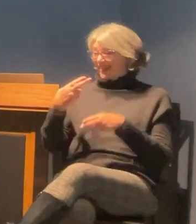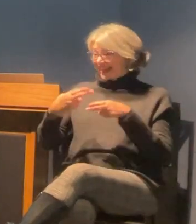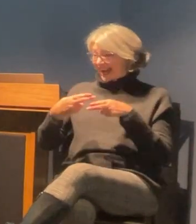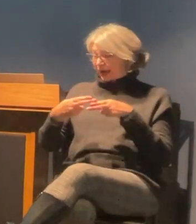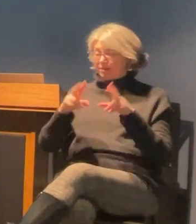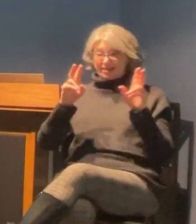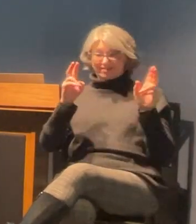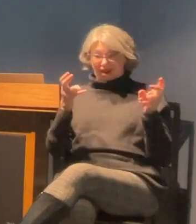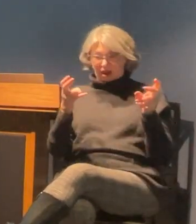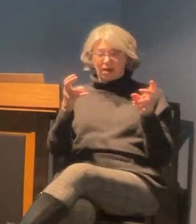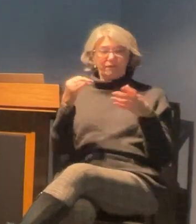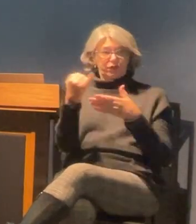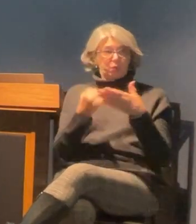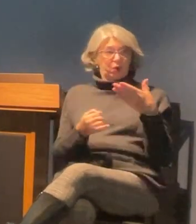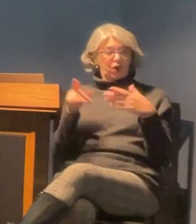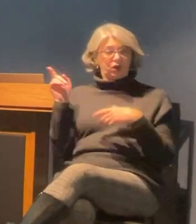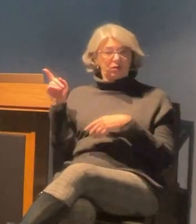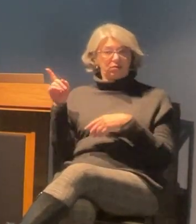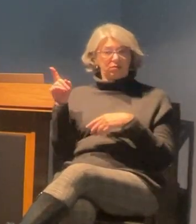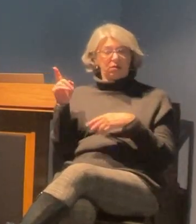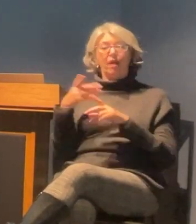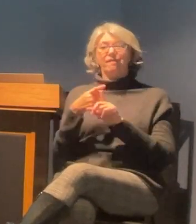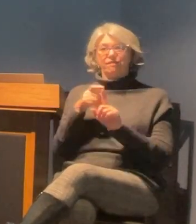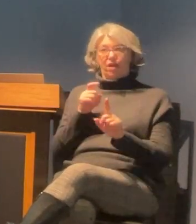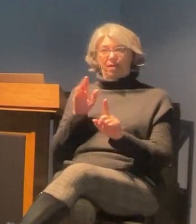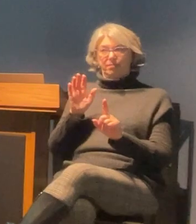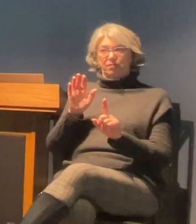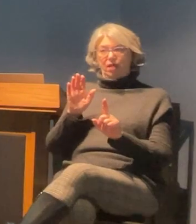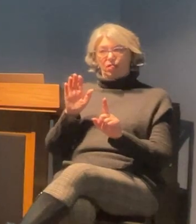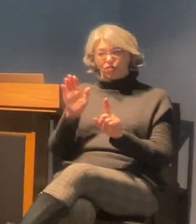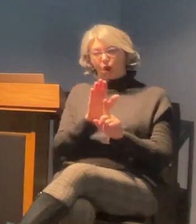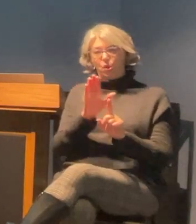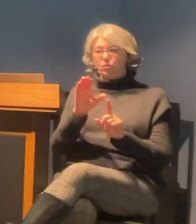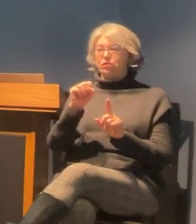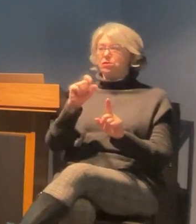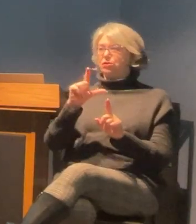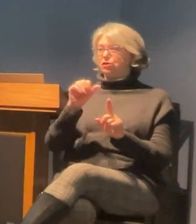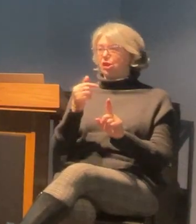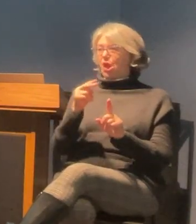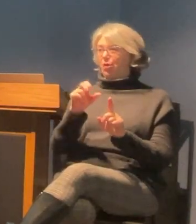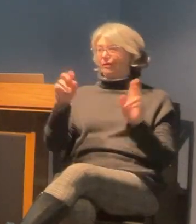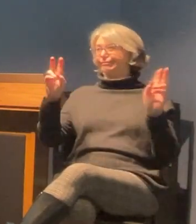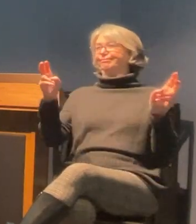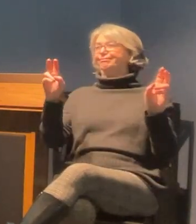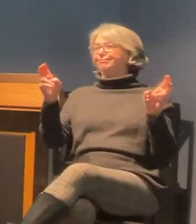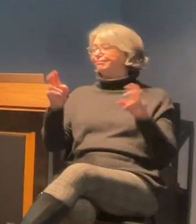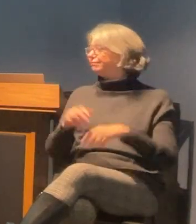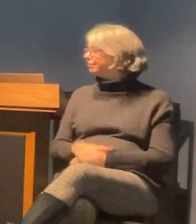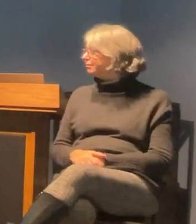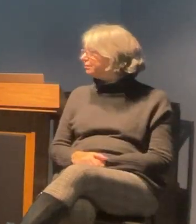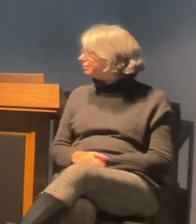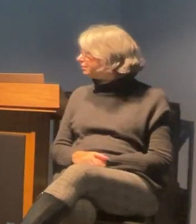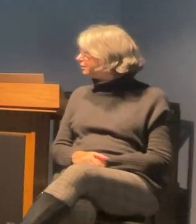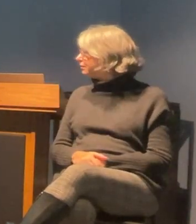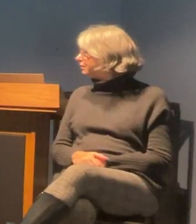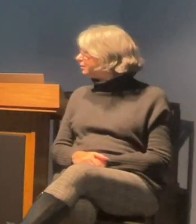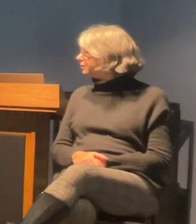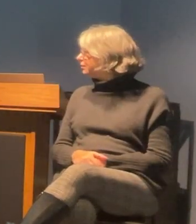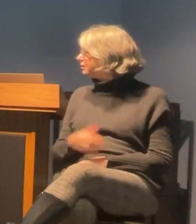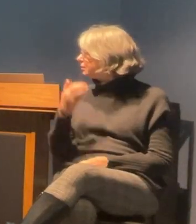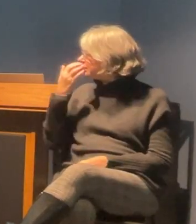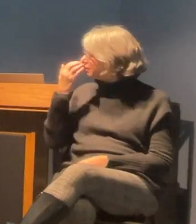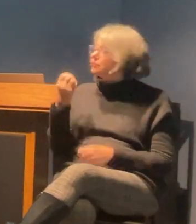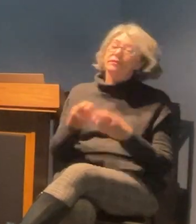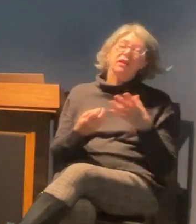the titles of the works, I took it from there, from those slogans of those like price of love and